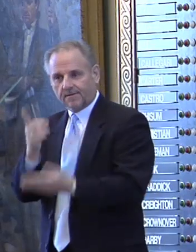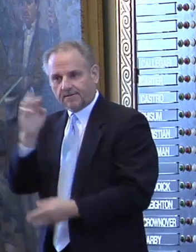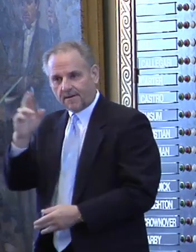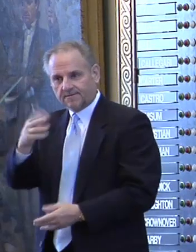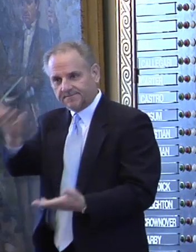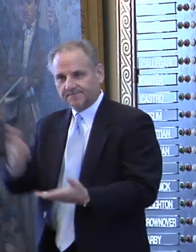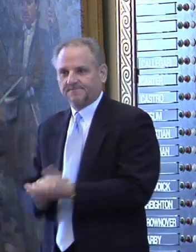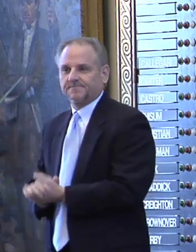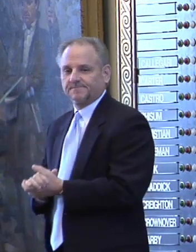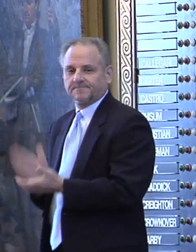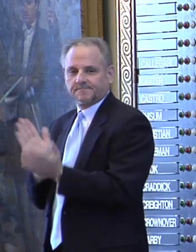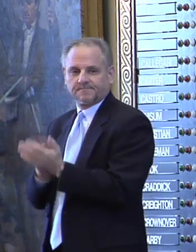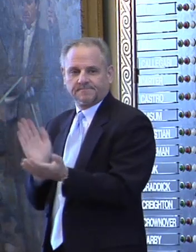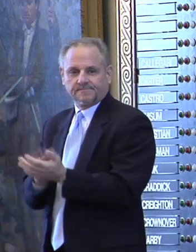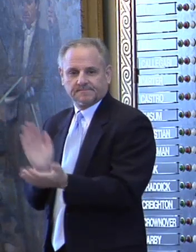Doctor, thank you for being with us today.